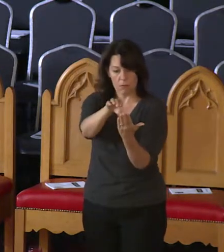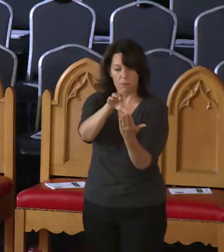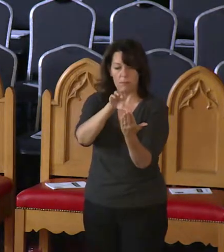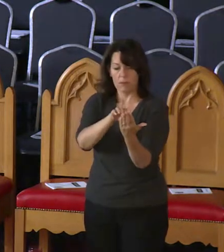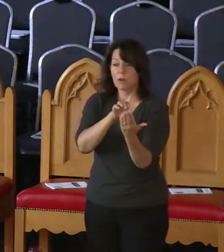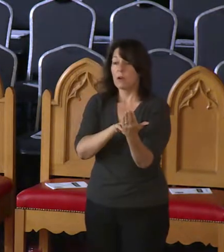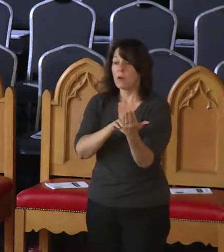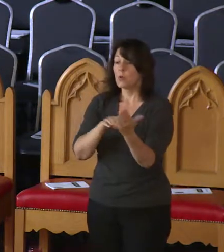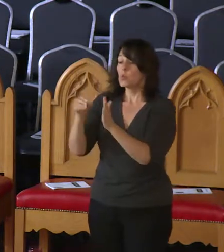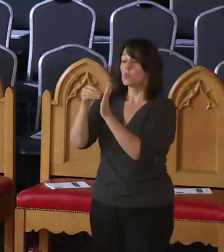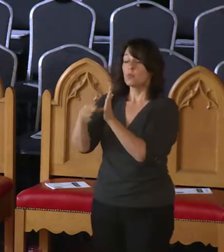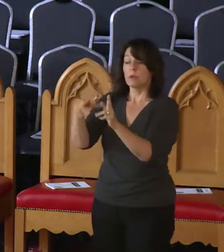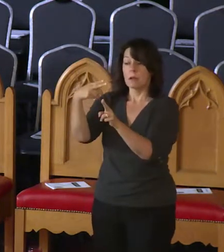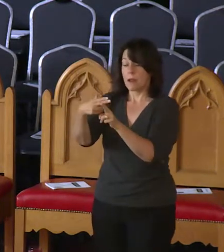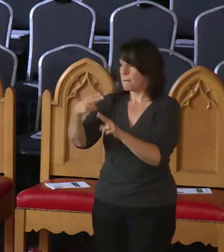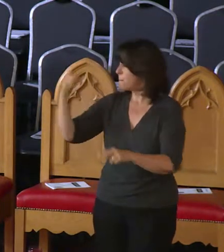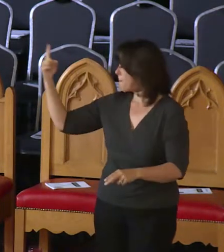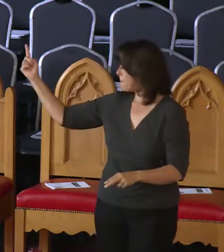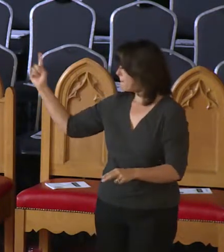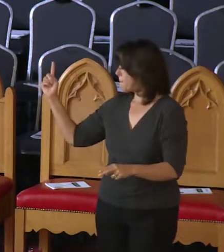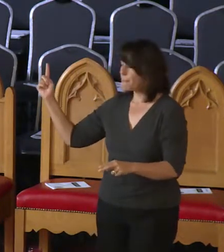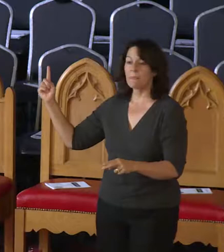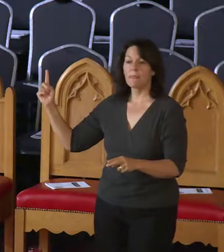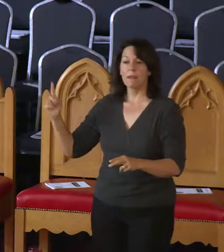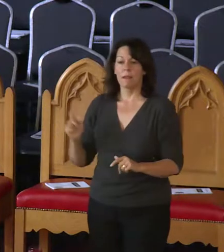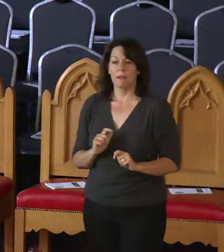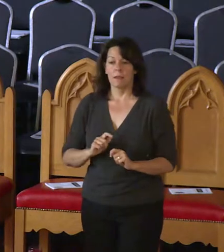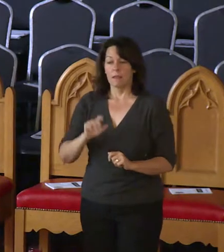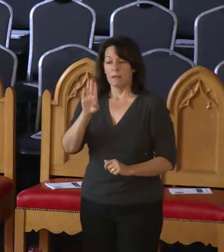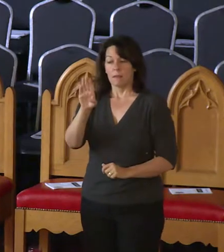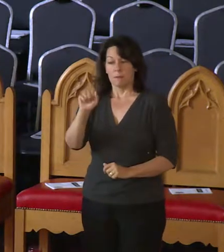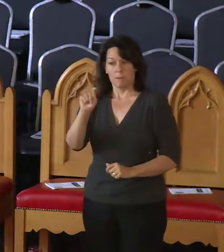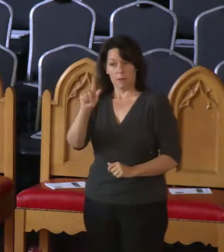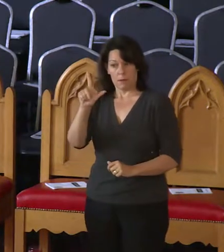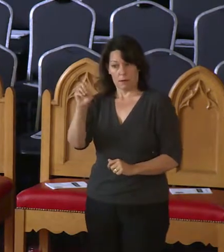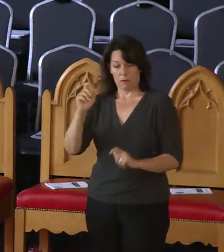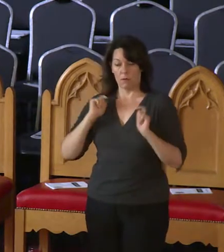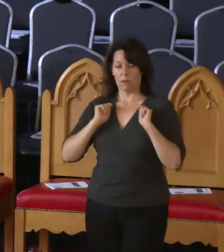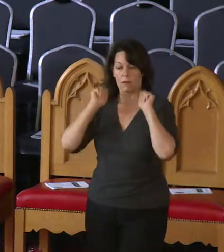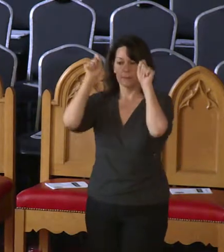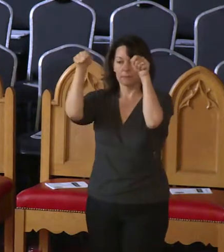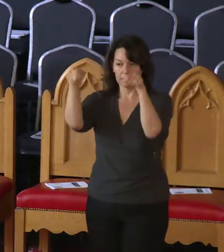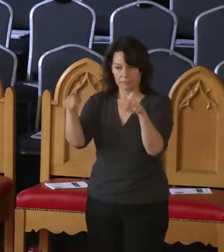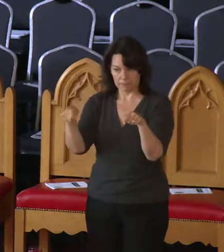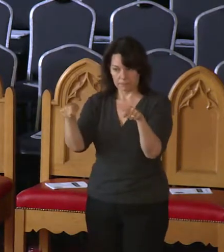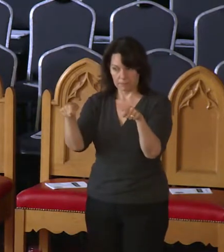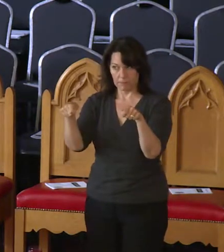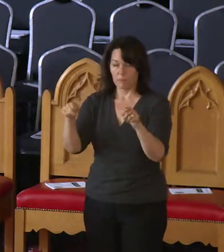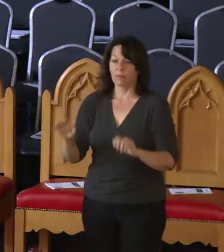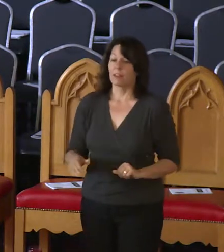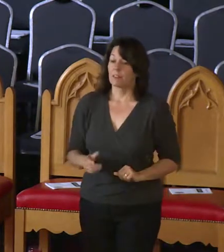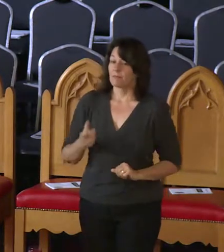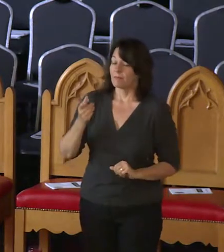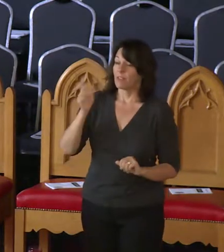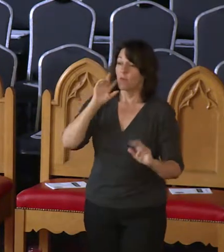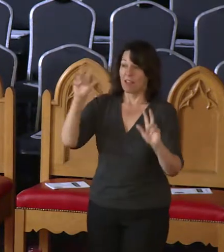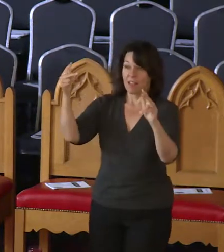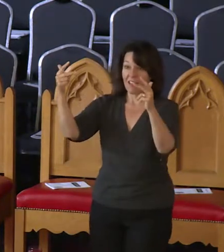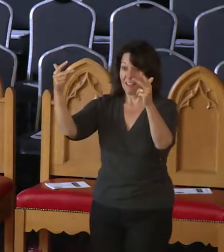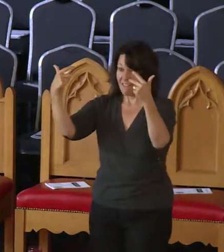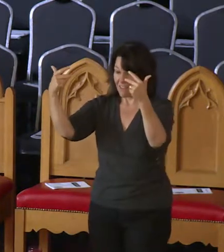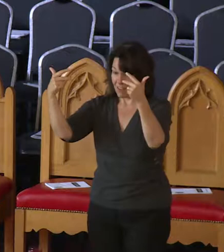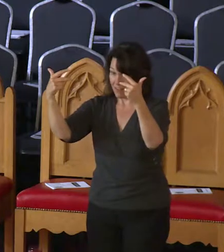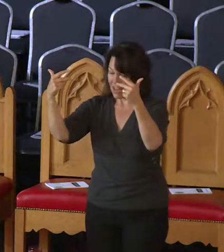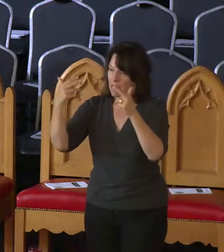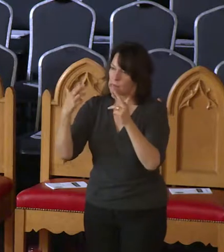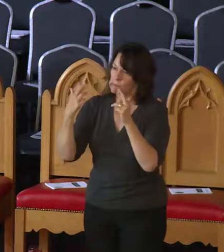of each student is called, the beadle will place the hood over the recipient's shoulders. This moment will be videoed, and technology willing,